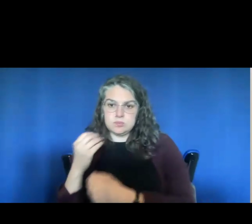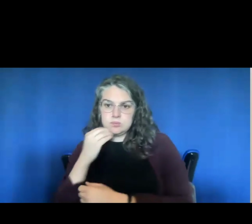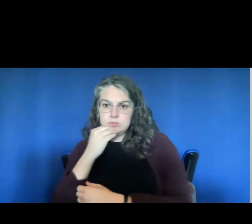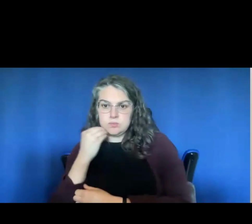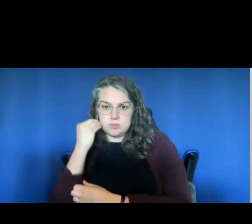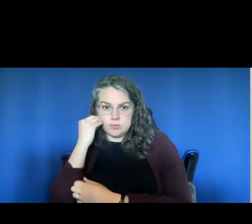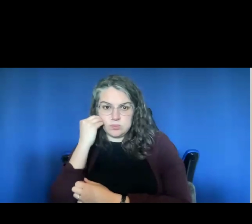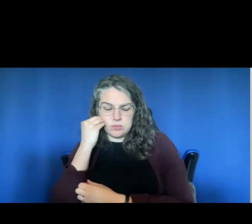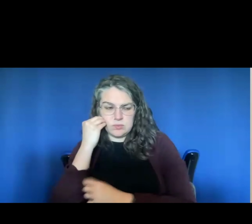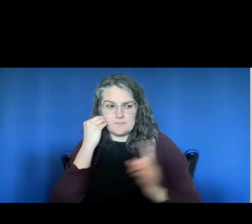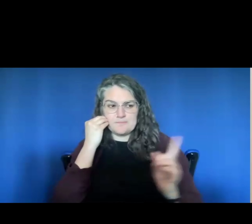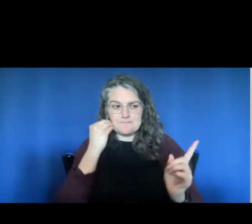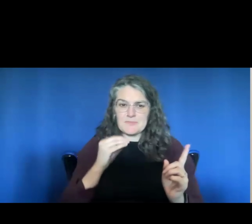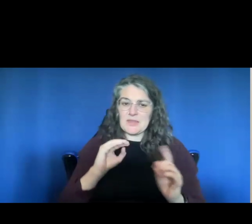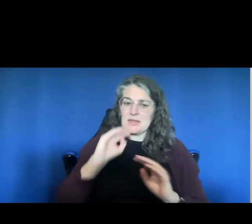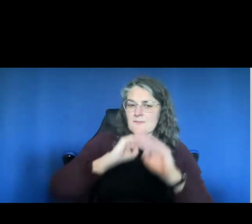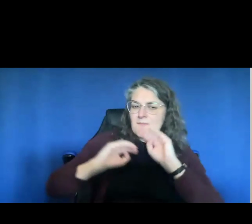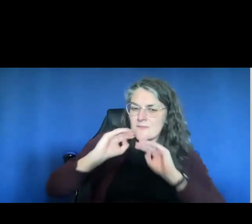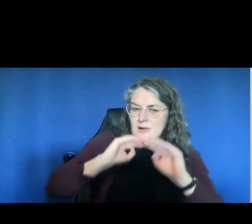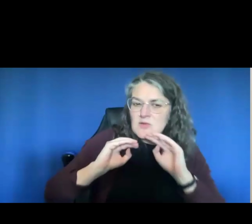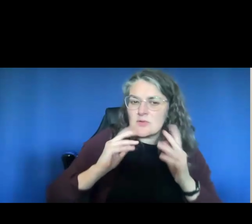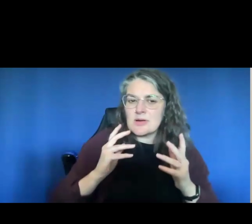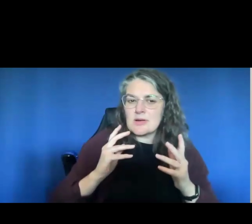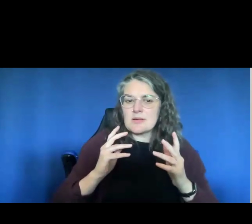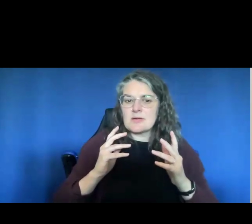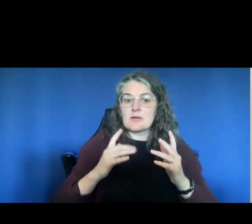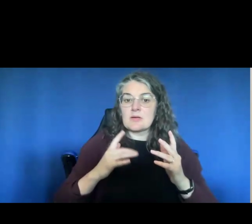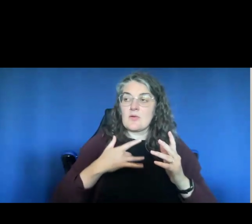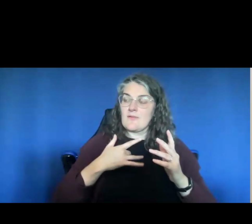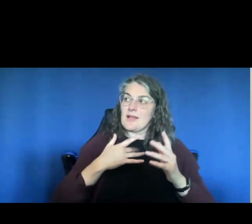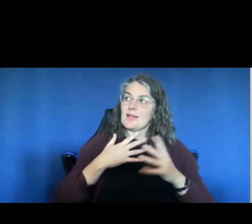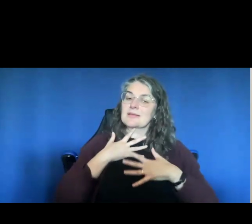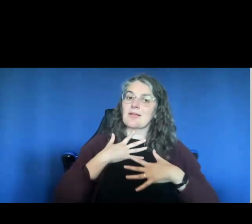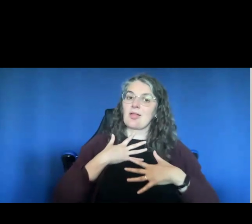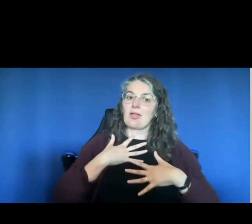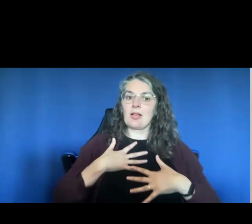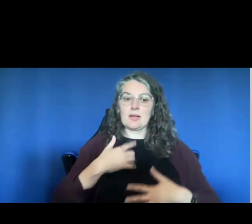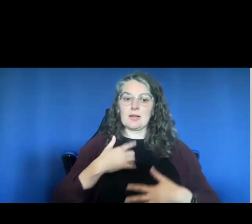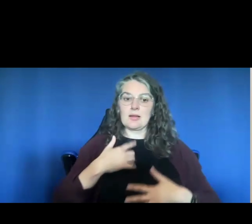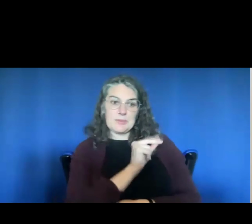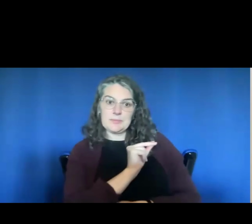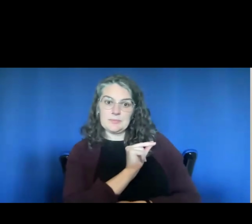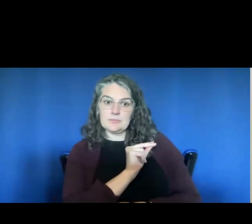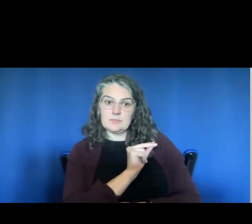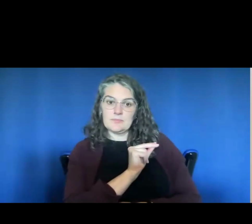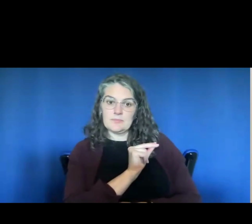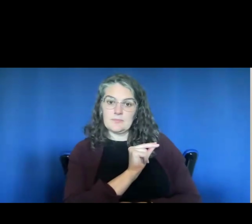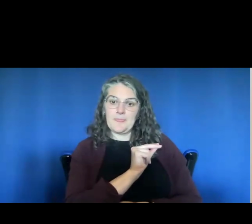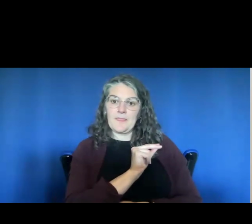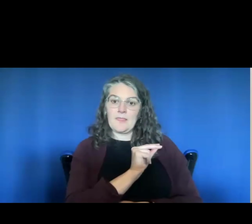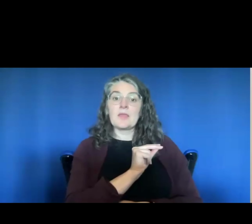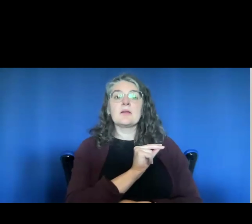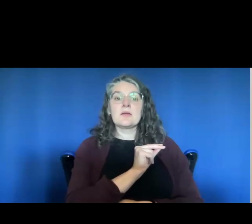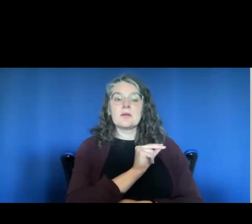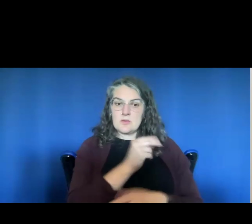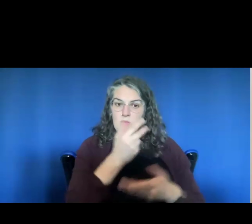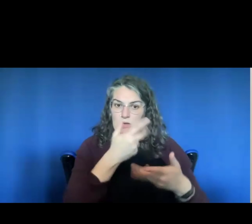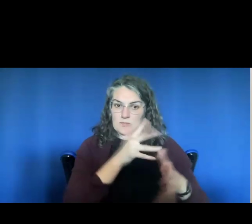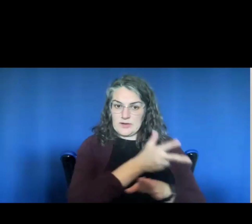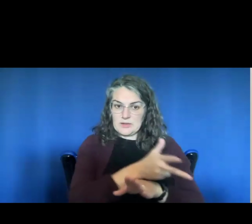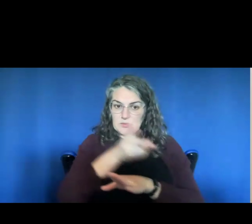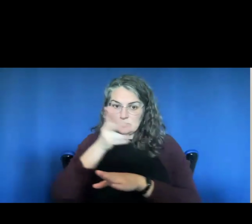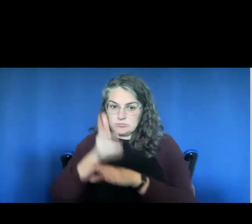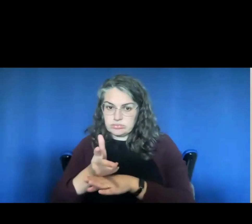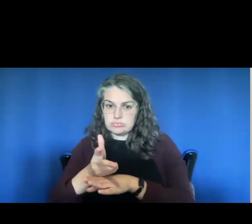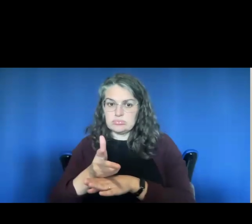didn't want sex or that I resisted whatever he had in mind, and by the time I grabbed my dress from the trunk of his car, I was